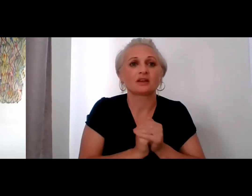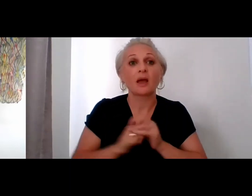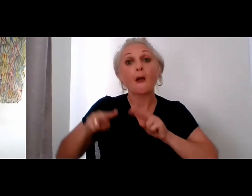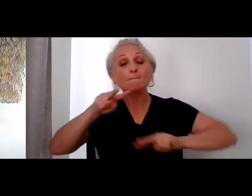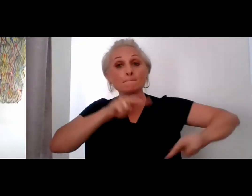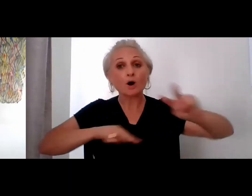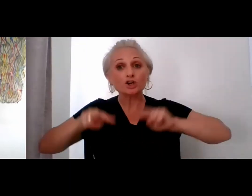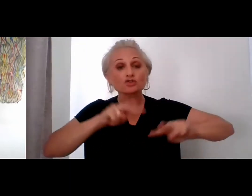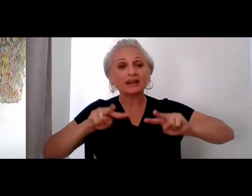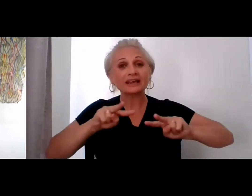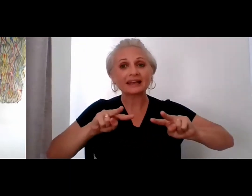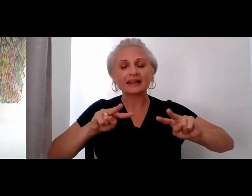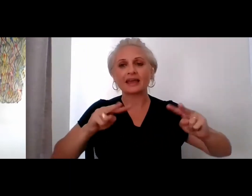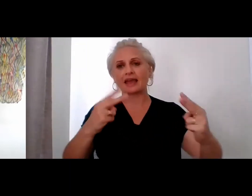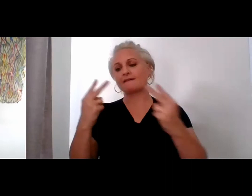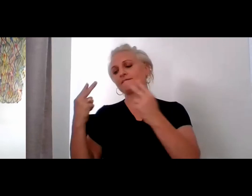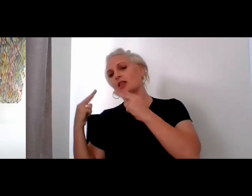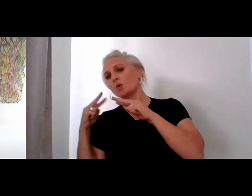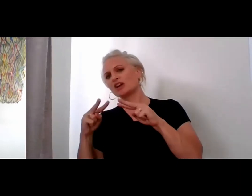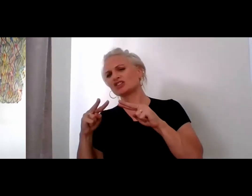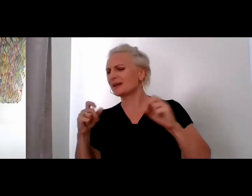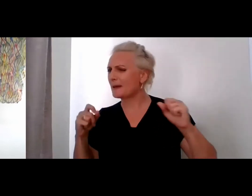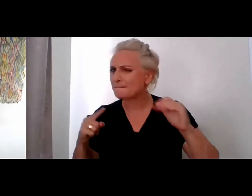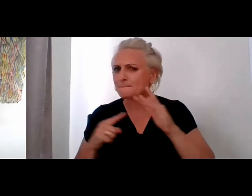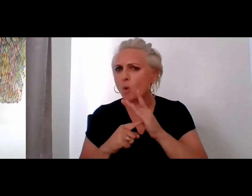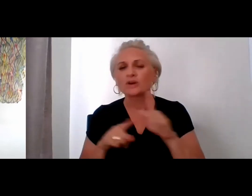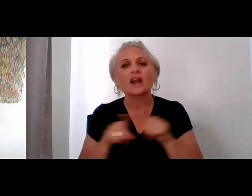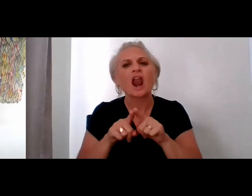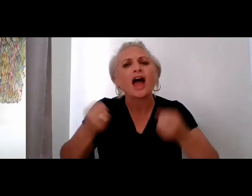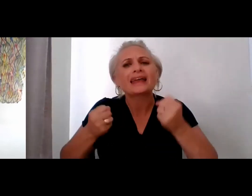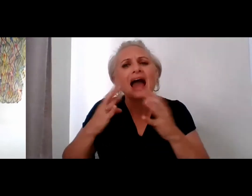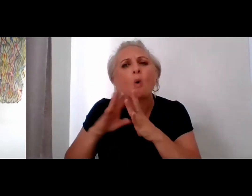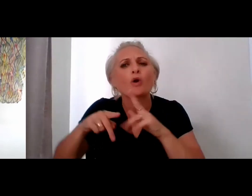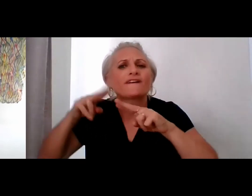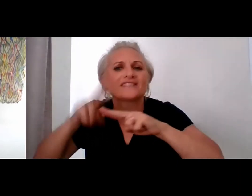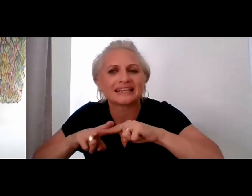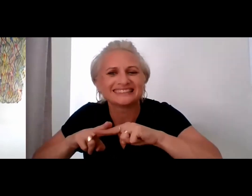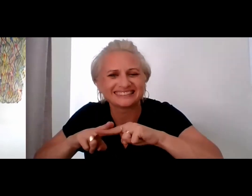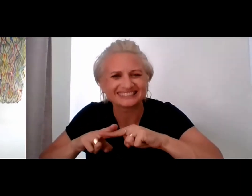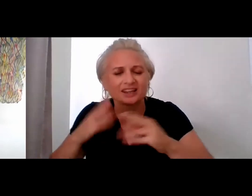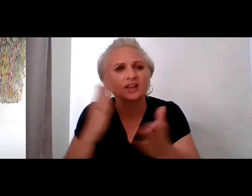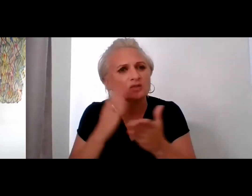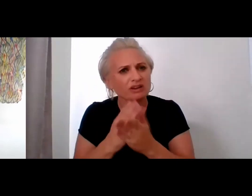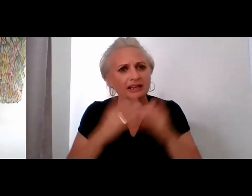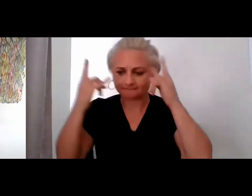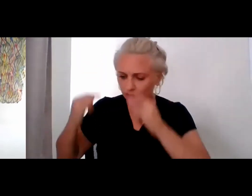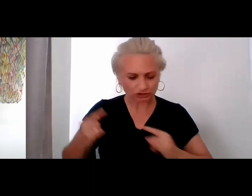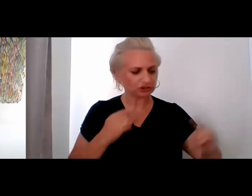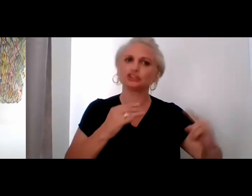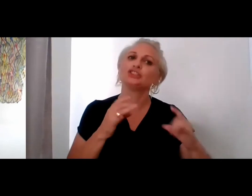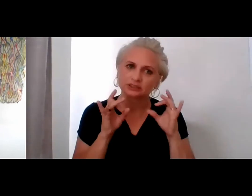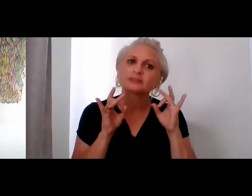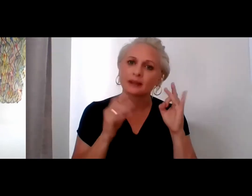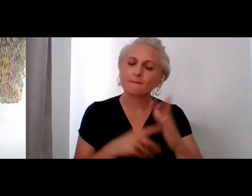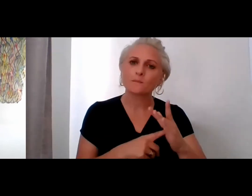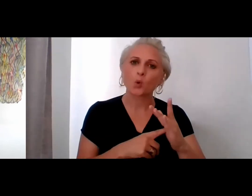They are essentially a warrant of fitness for your policy raft and a review of whether you landed in the right